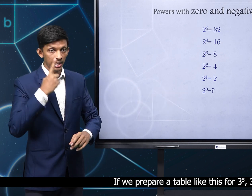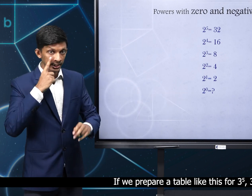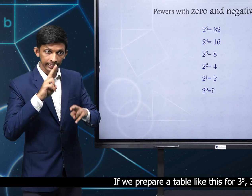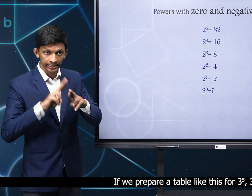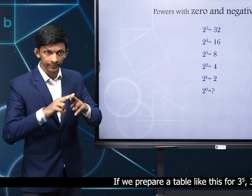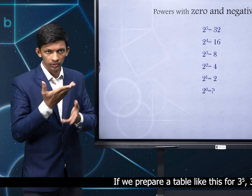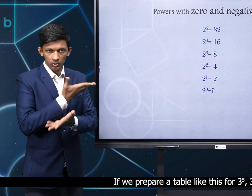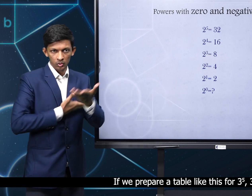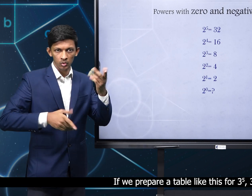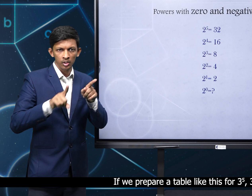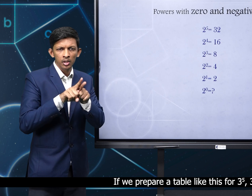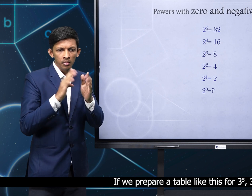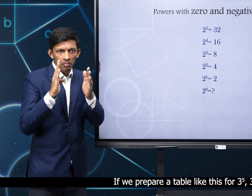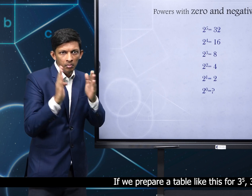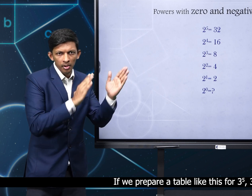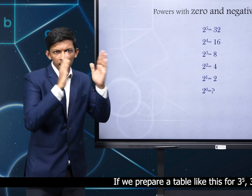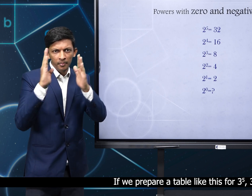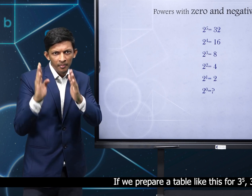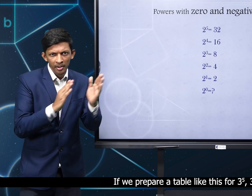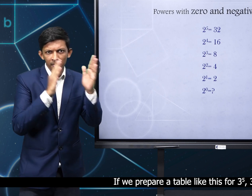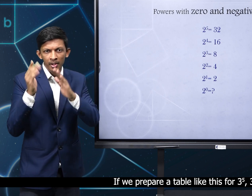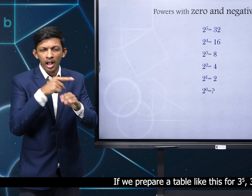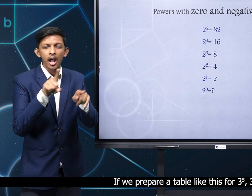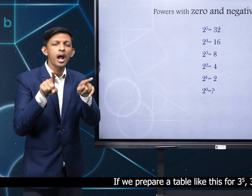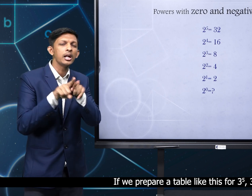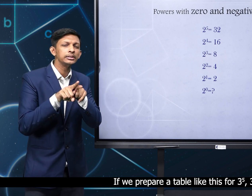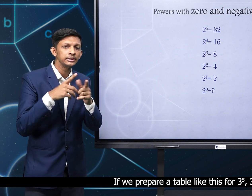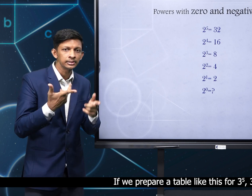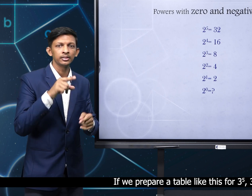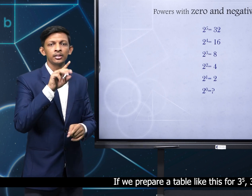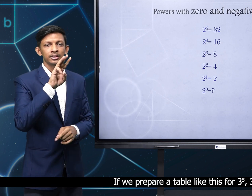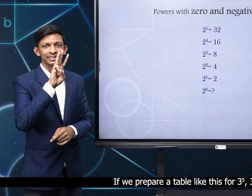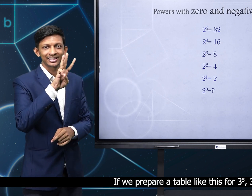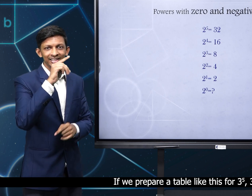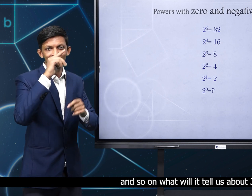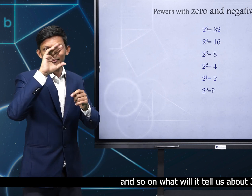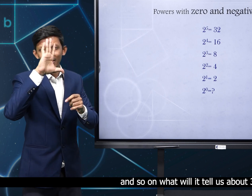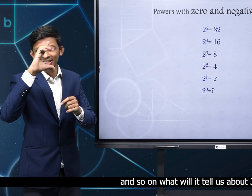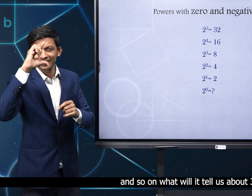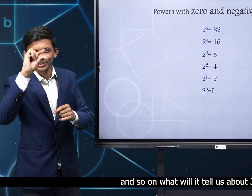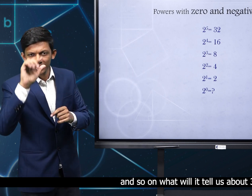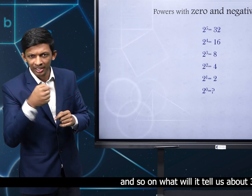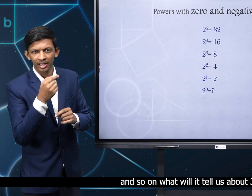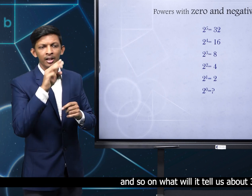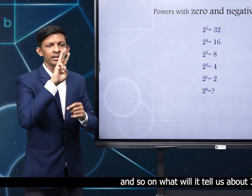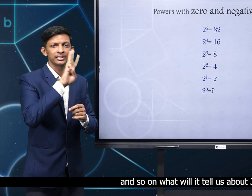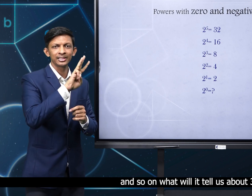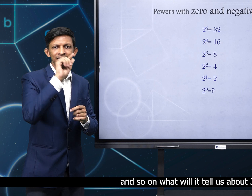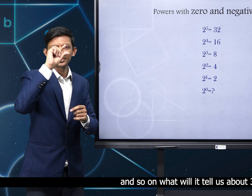If we prepare a table like this for 3 to the power of 5, 3 to the power of 4, 3 to the power of 3 and so on, what will it tell us